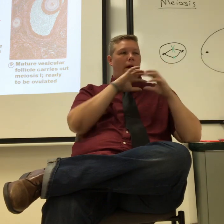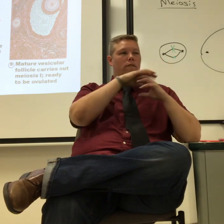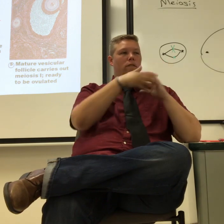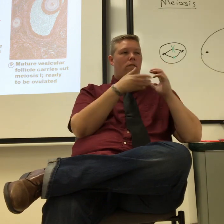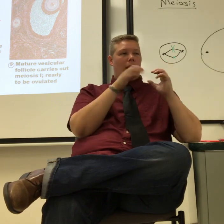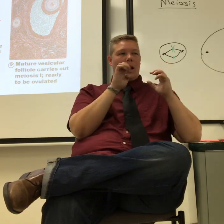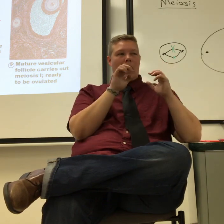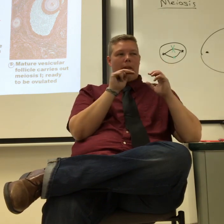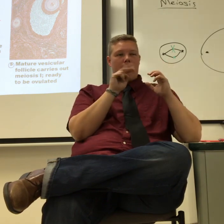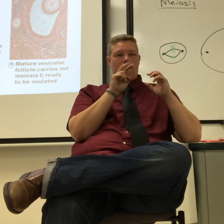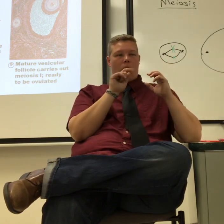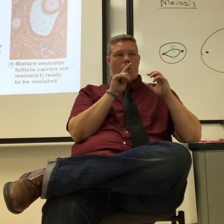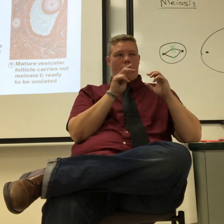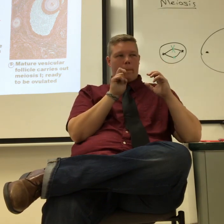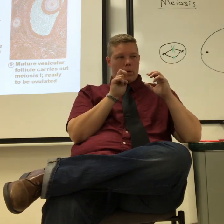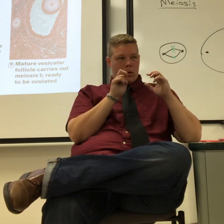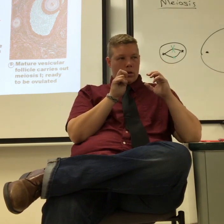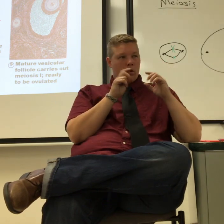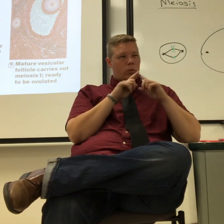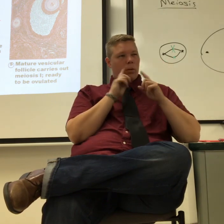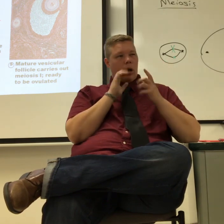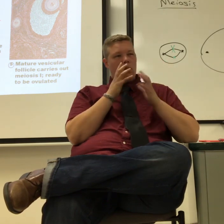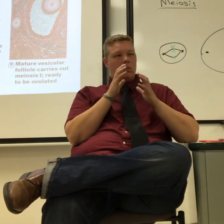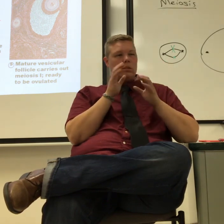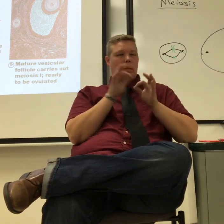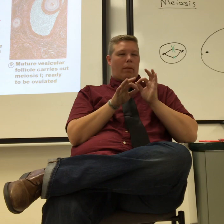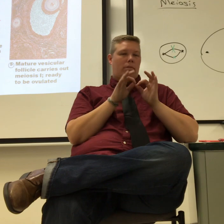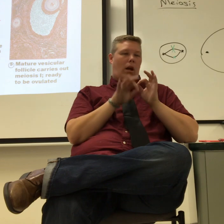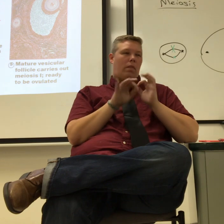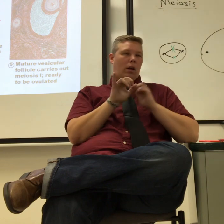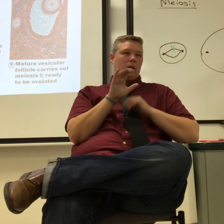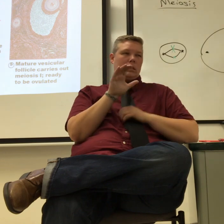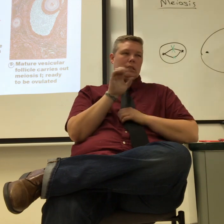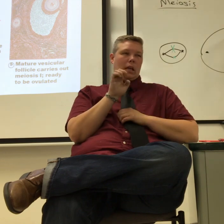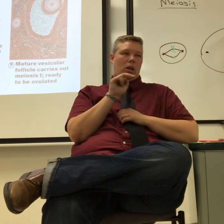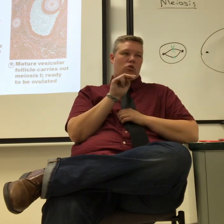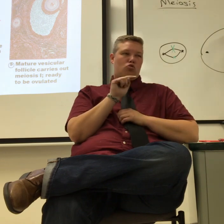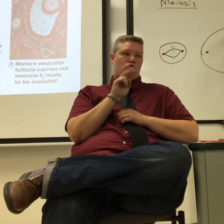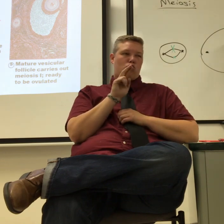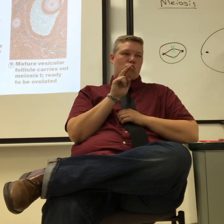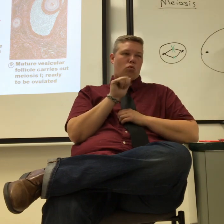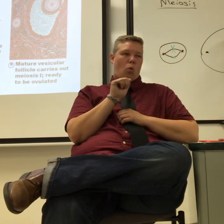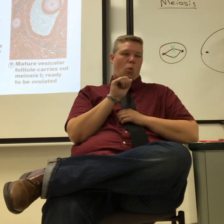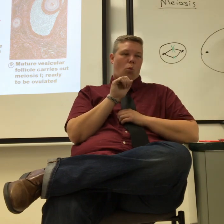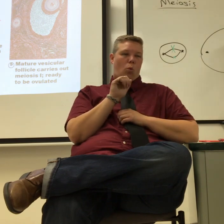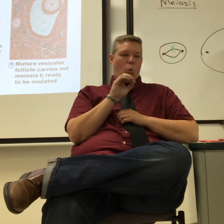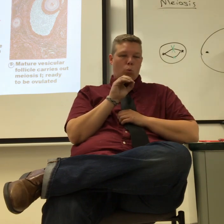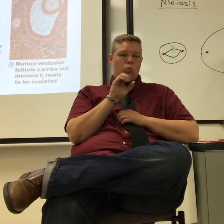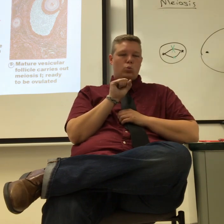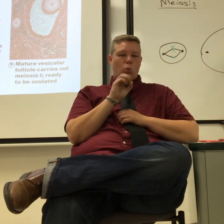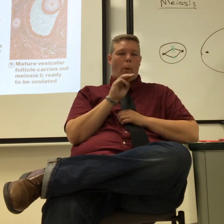And I'm kind of simplifying the centrosome. And they got the purple, one long, one short.